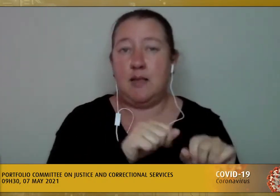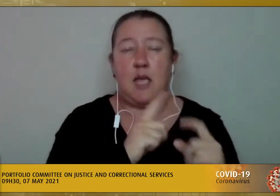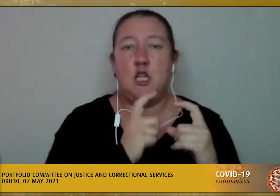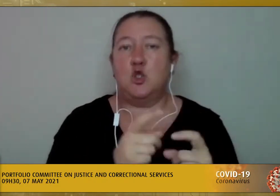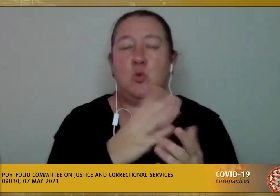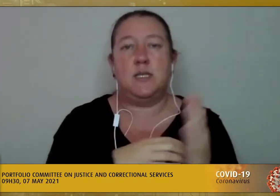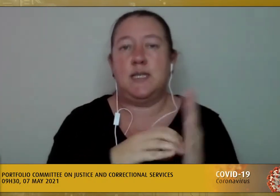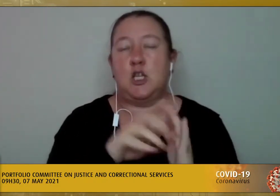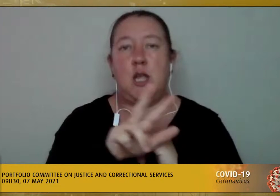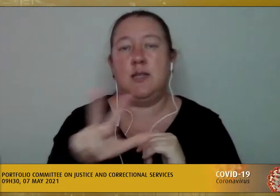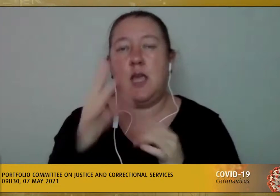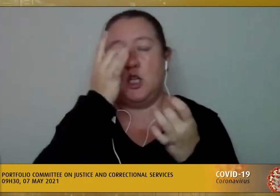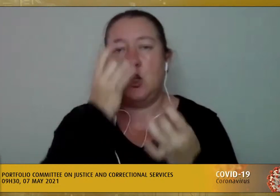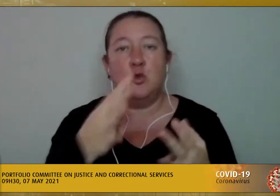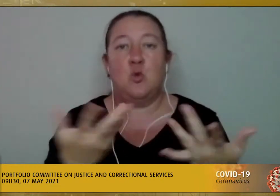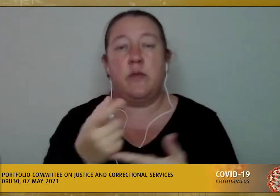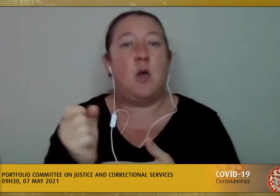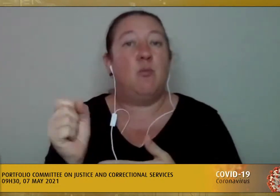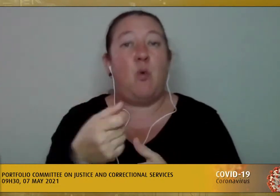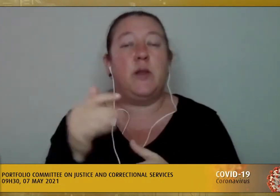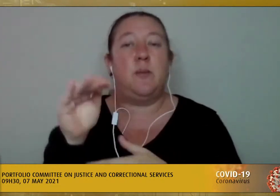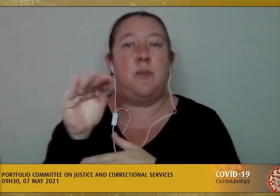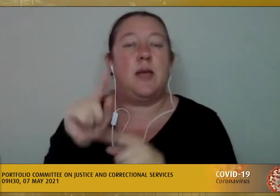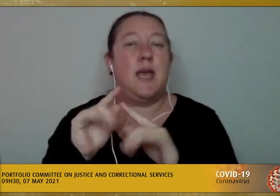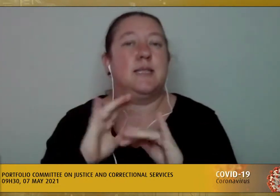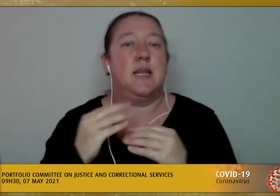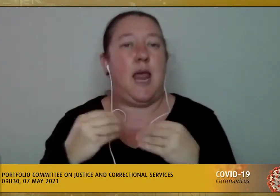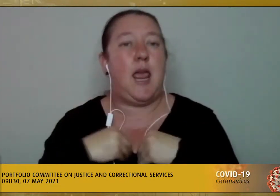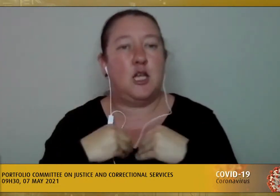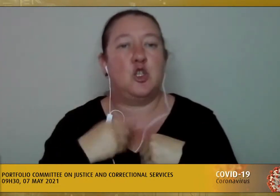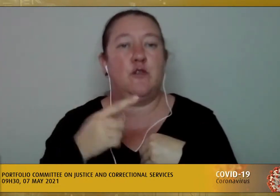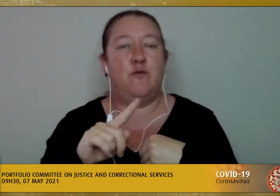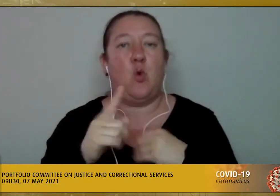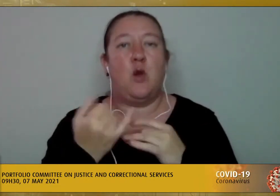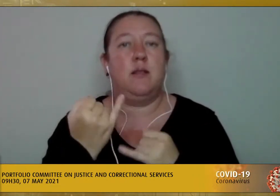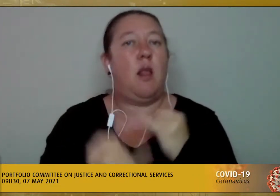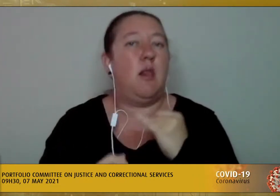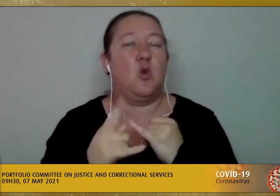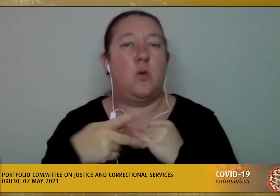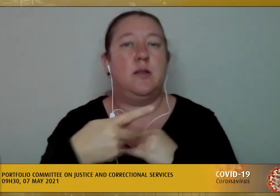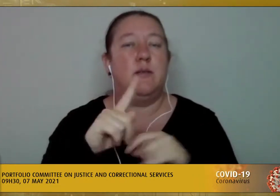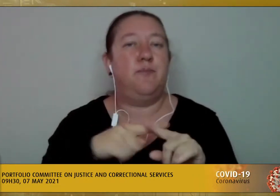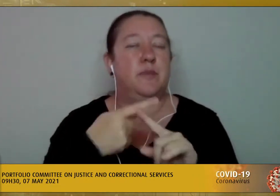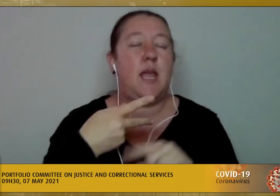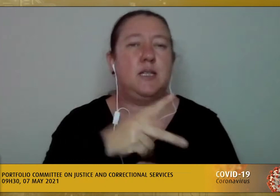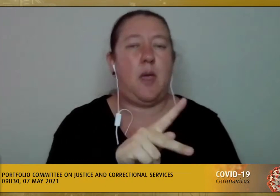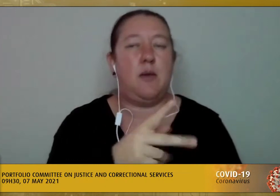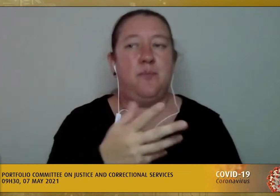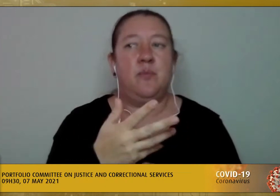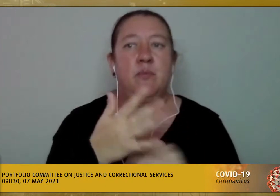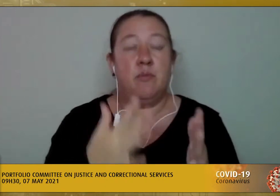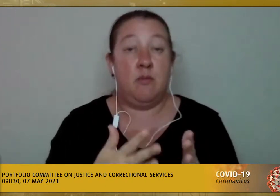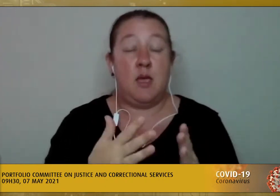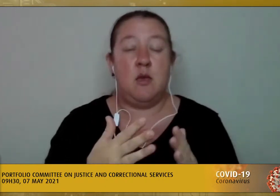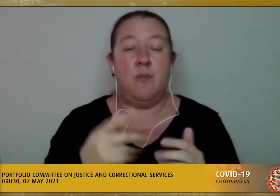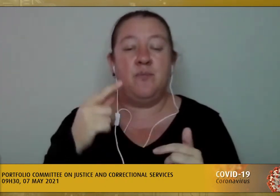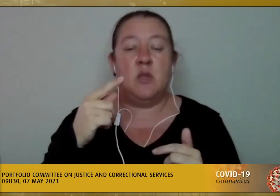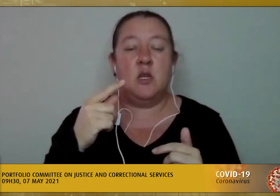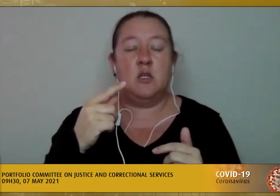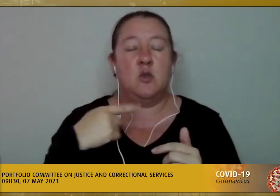88 notice where their point at bank as an agent for a delinquent taxpayer so I would ask you